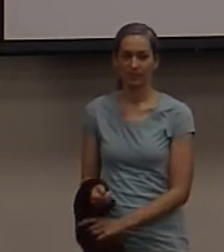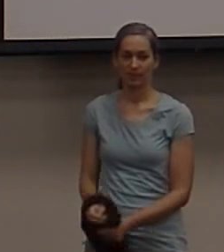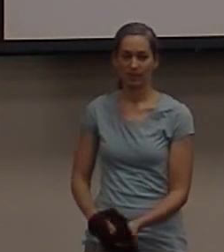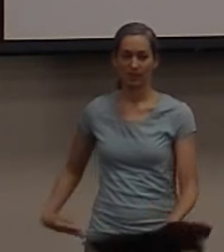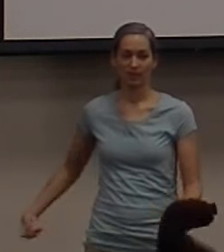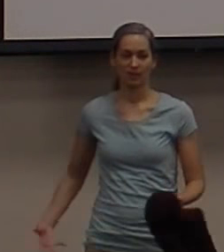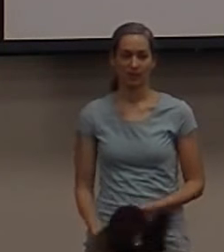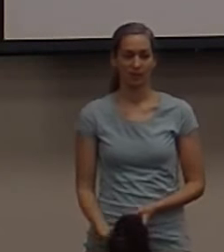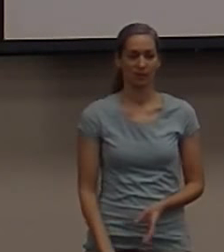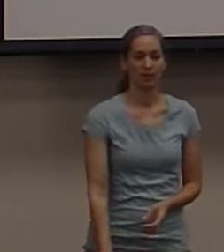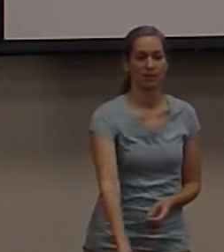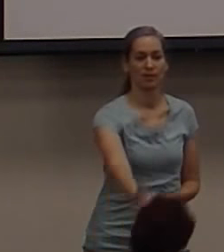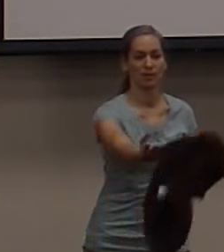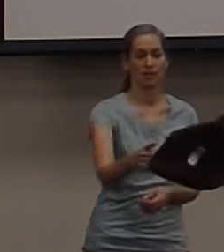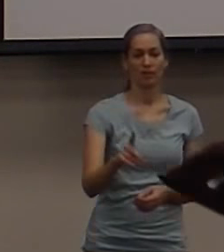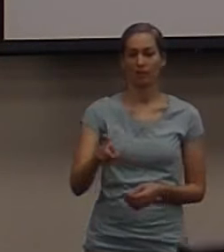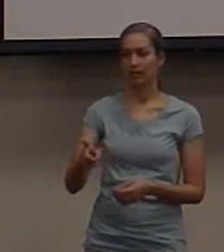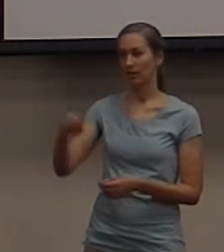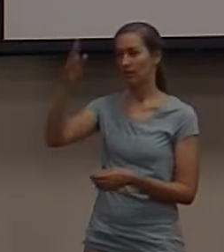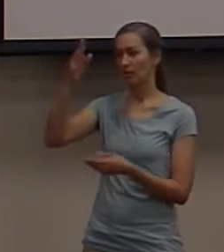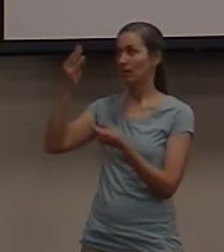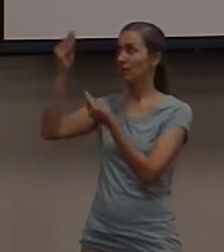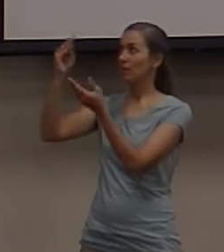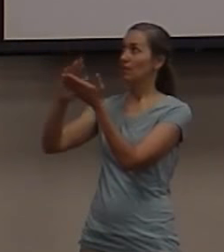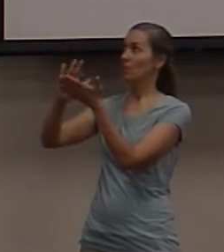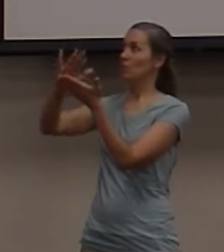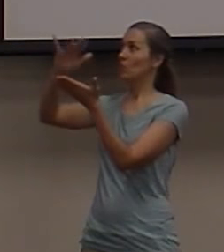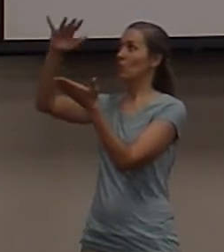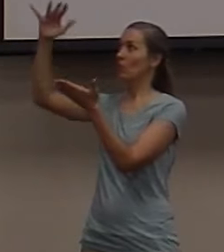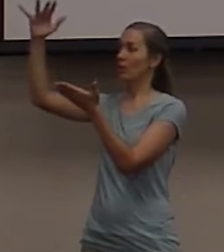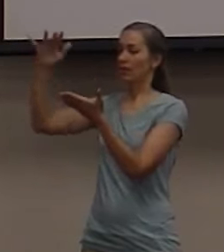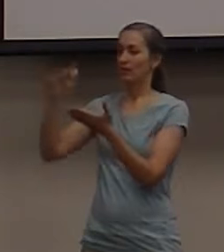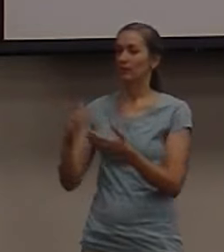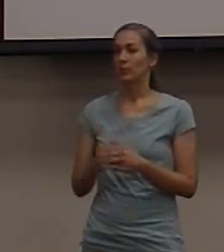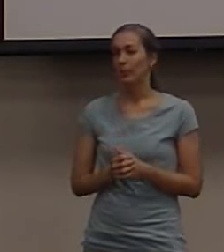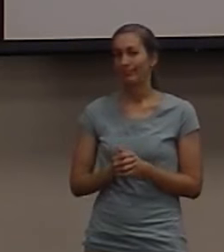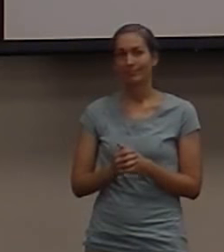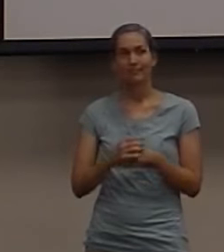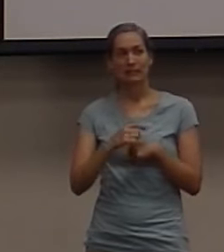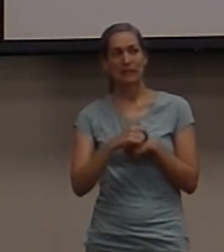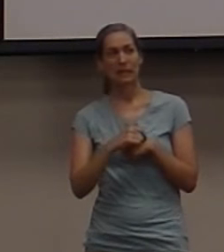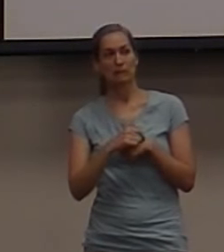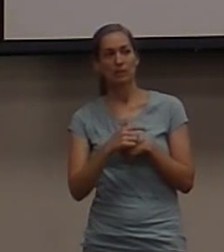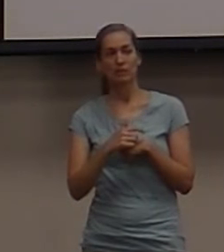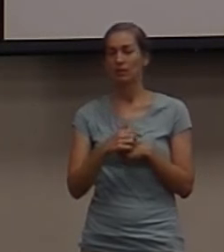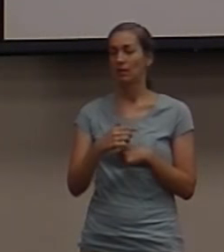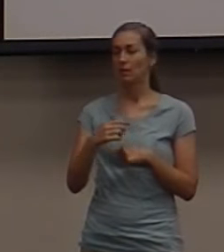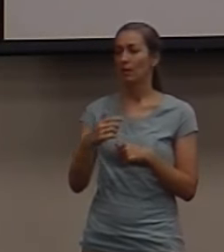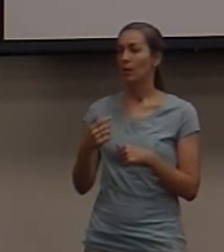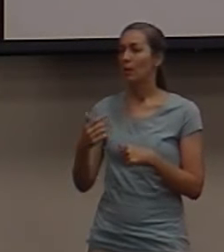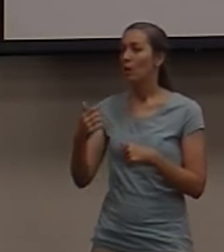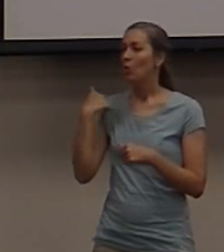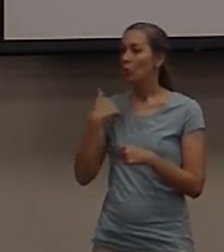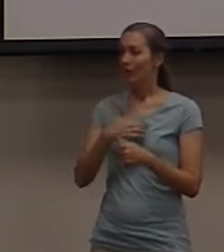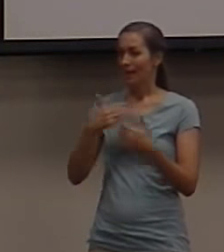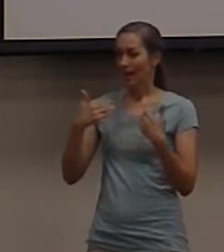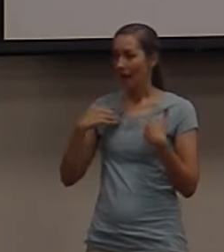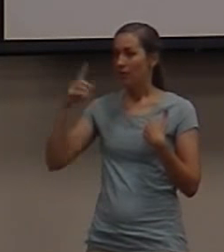And with my time where it is, let me end this way. We have a device, a solar player.